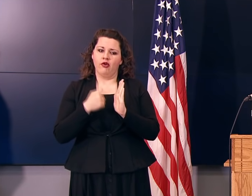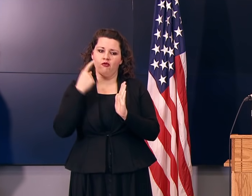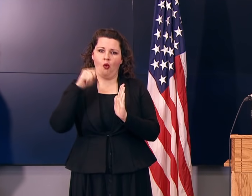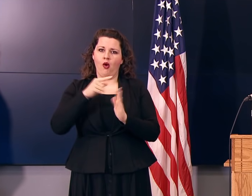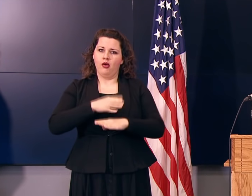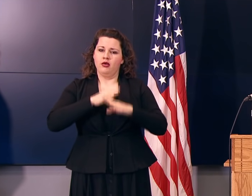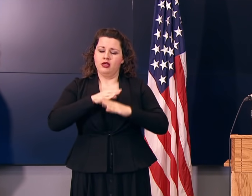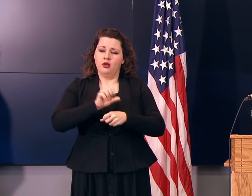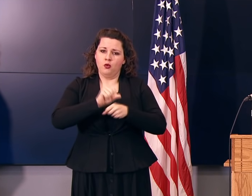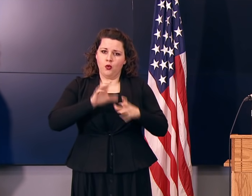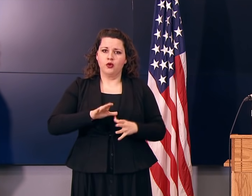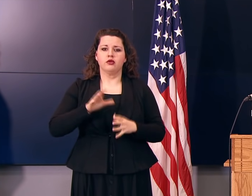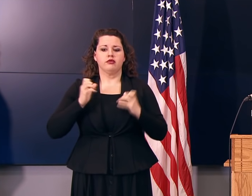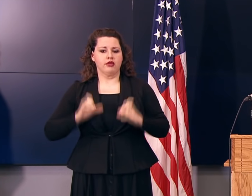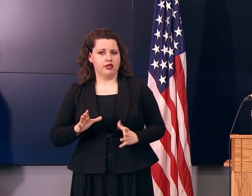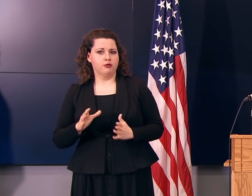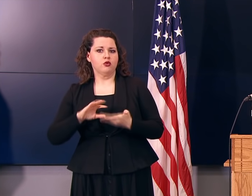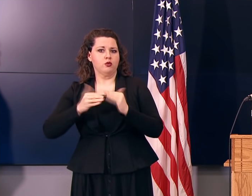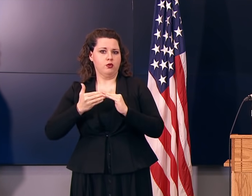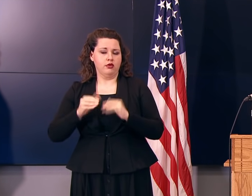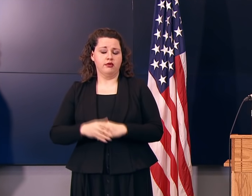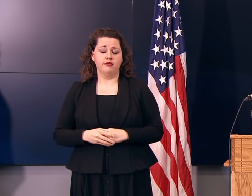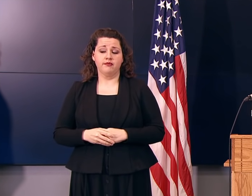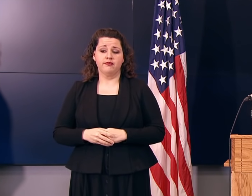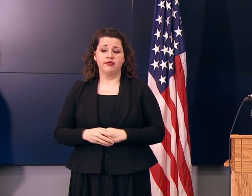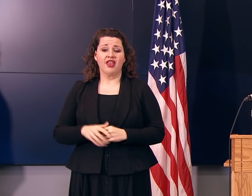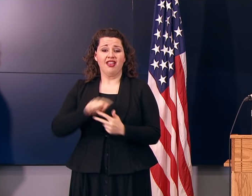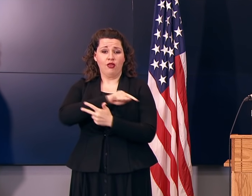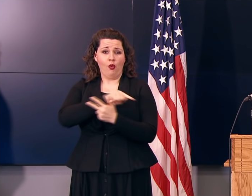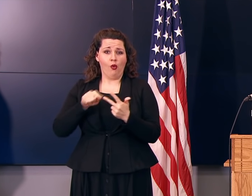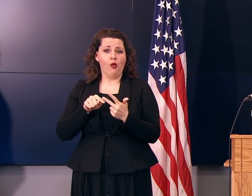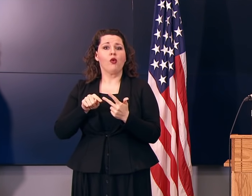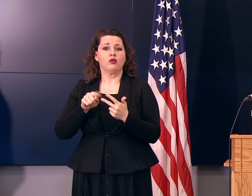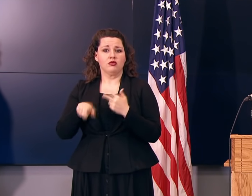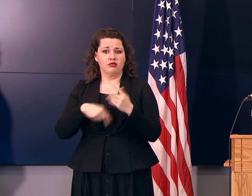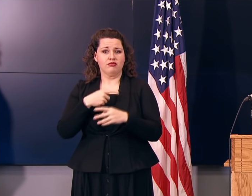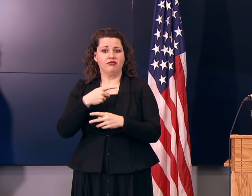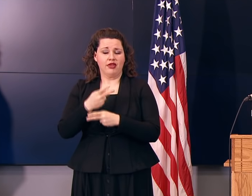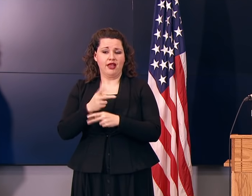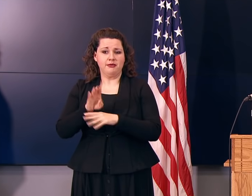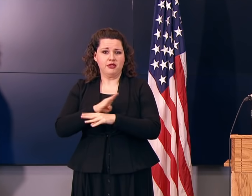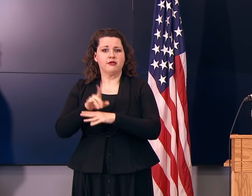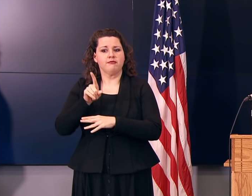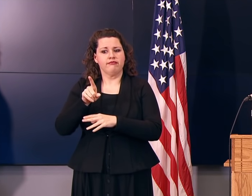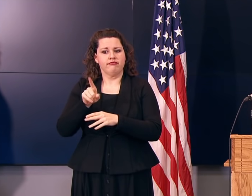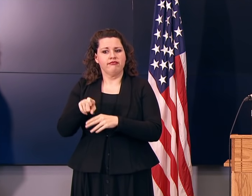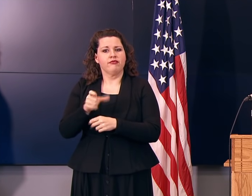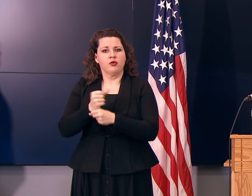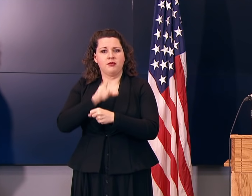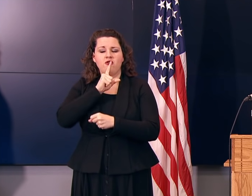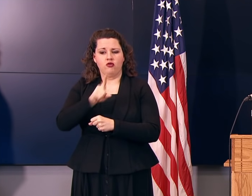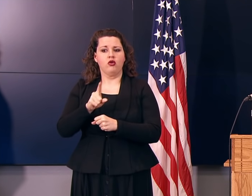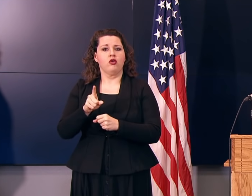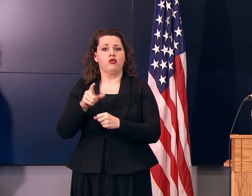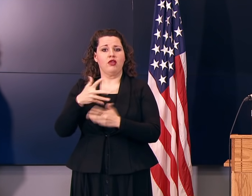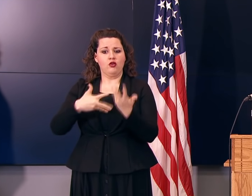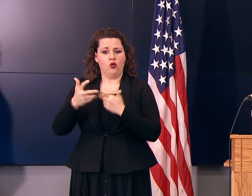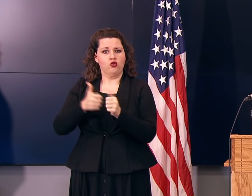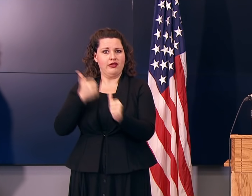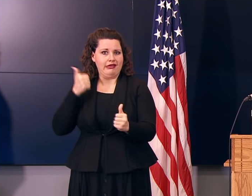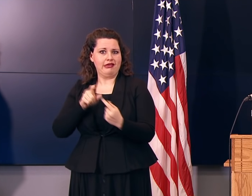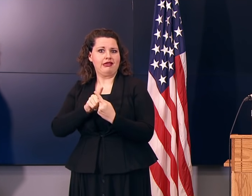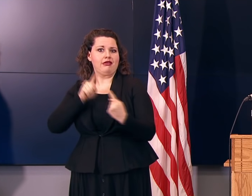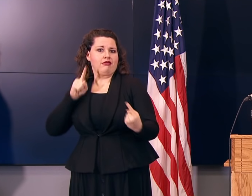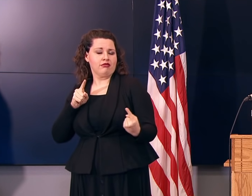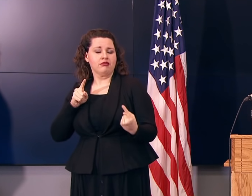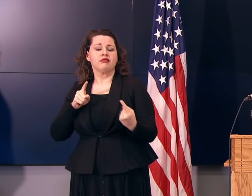customers, and our communities. In all cases, those businesses must ensure that social distancing continues to take place,